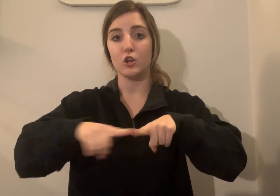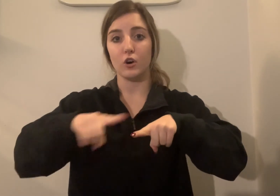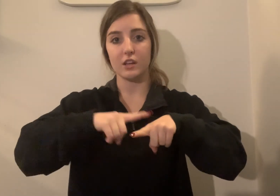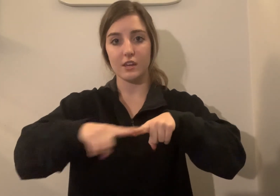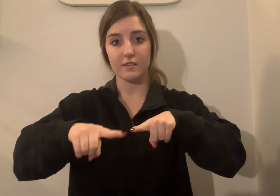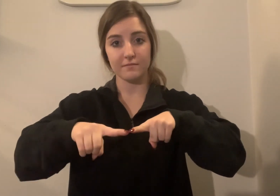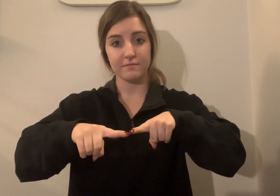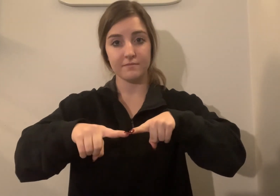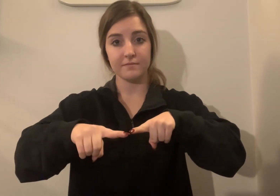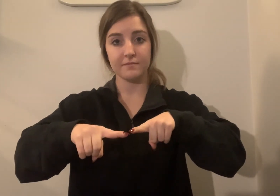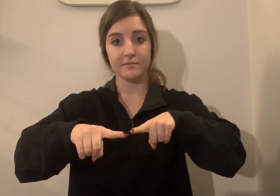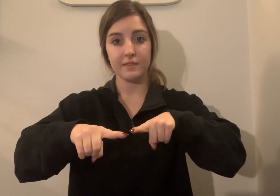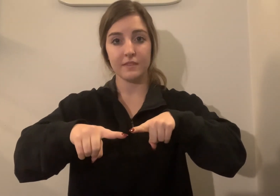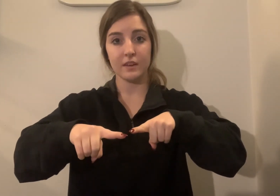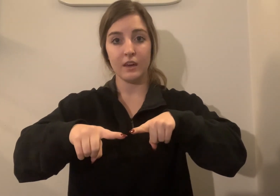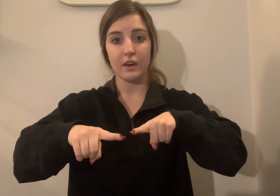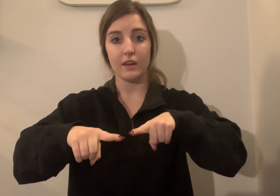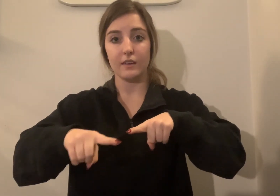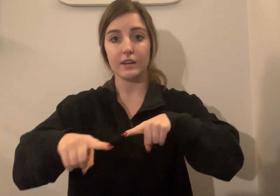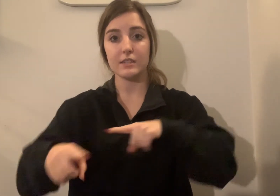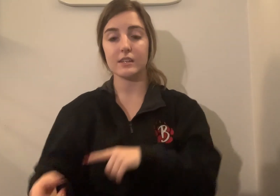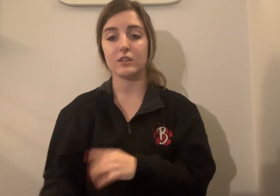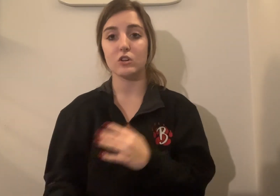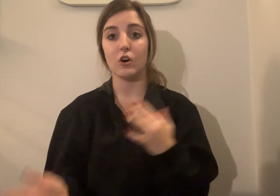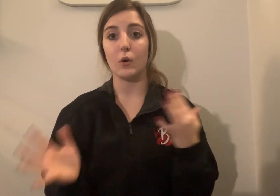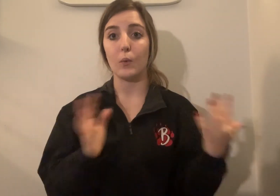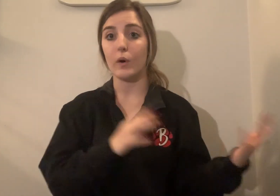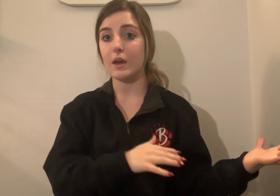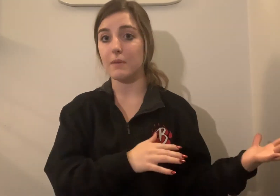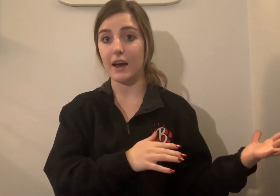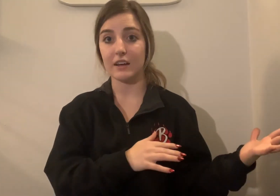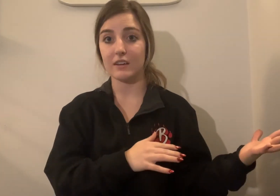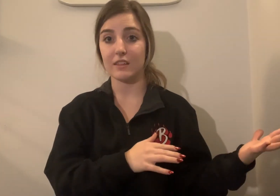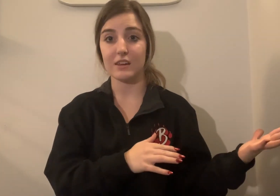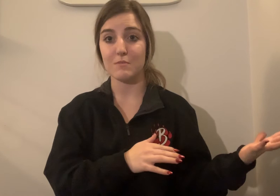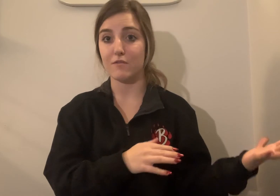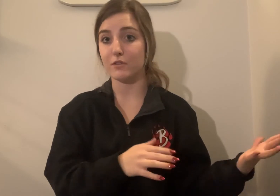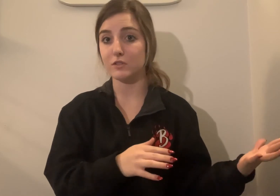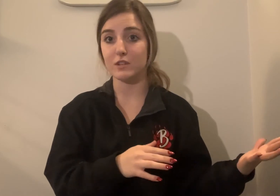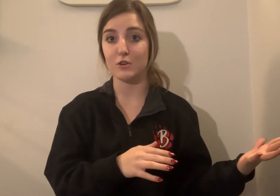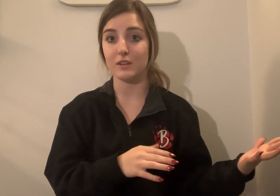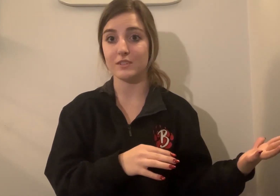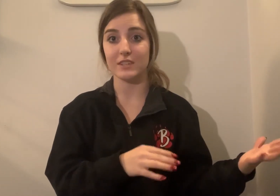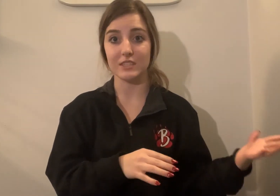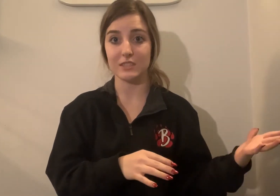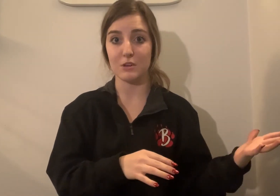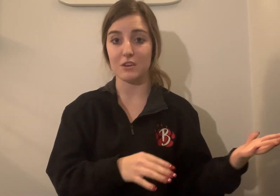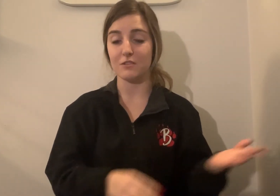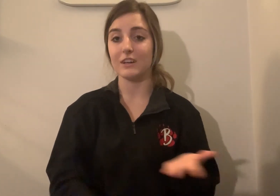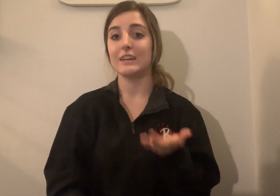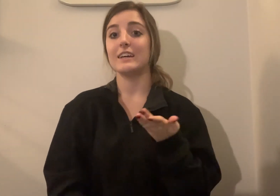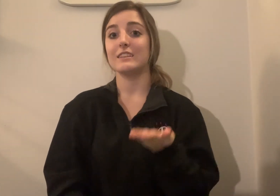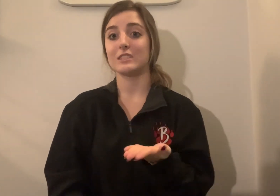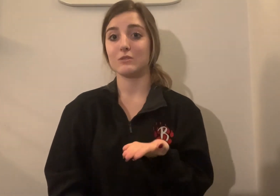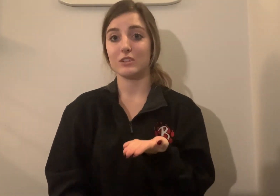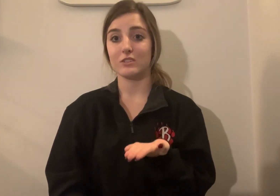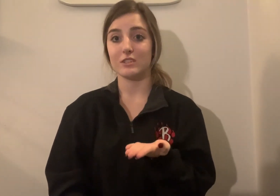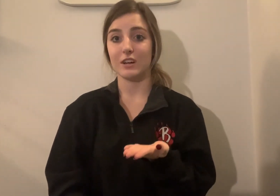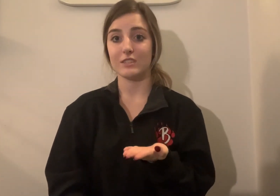Naughty. And nice, I taught way back, I think in my first video when I did nice to meet you. And this one, your non-dominant